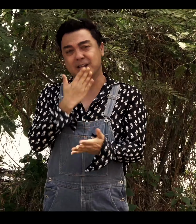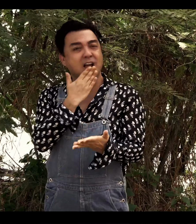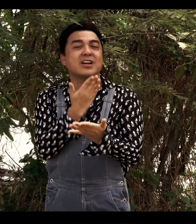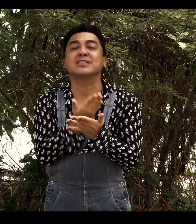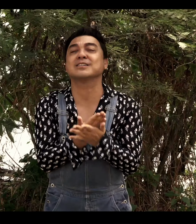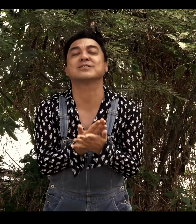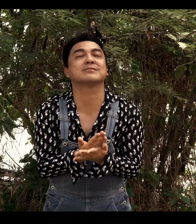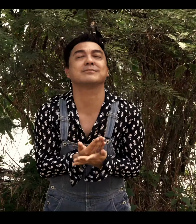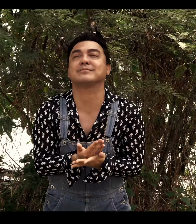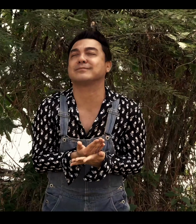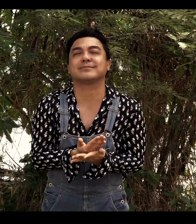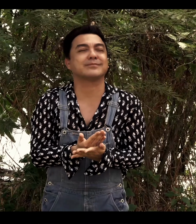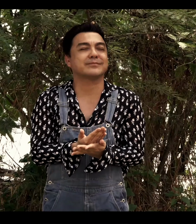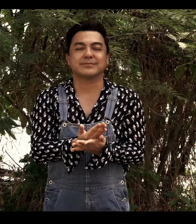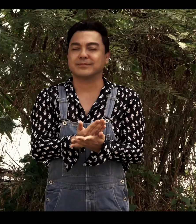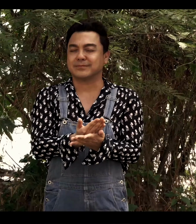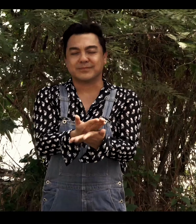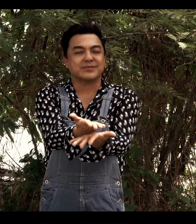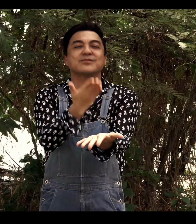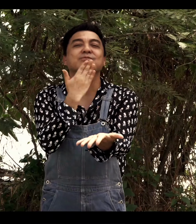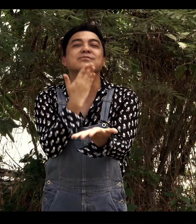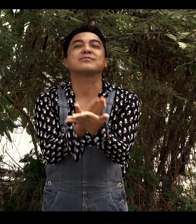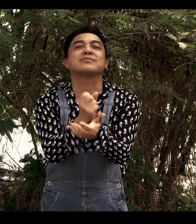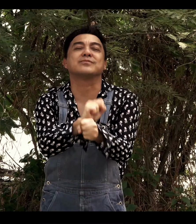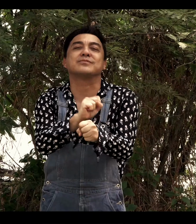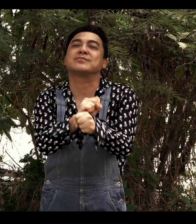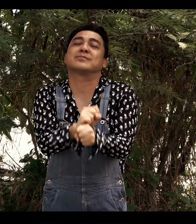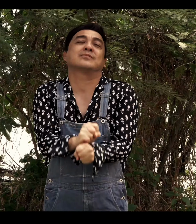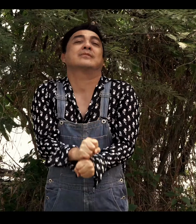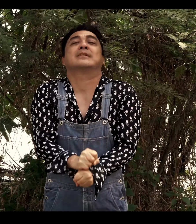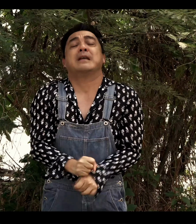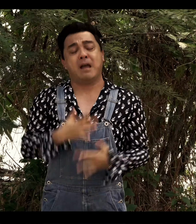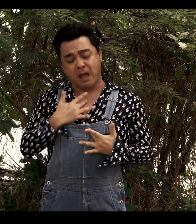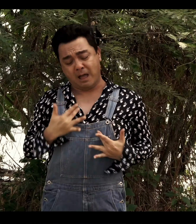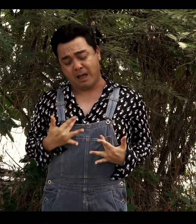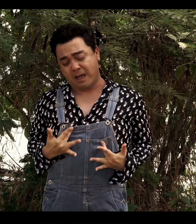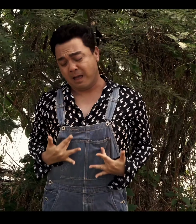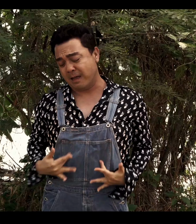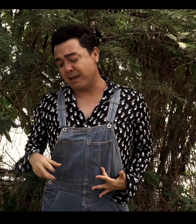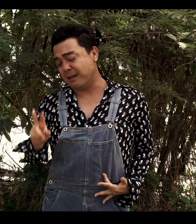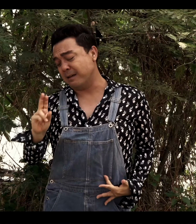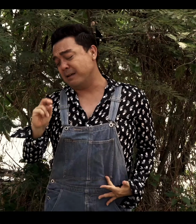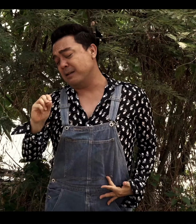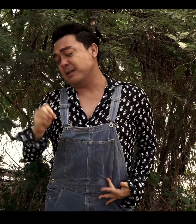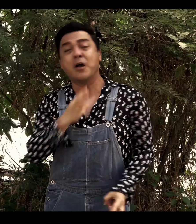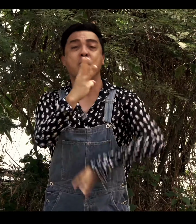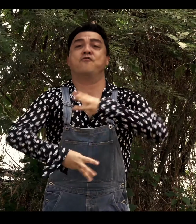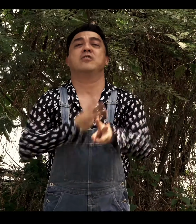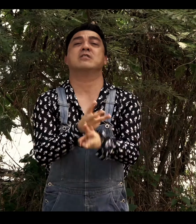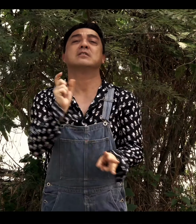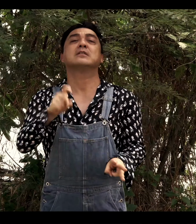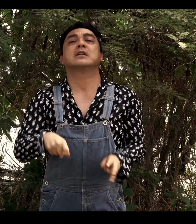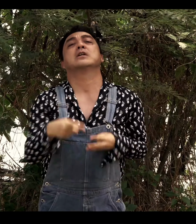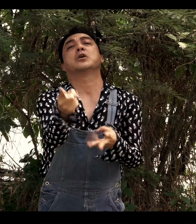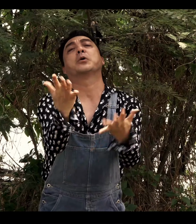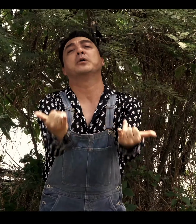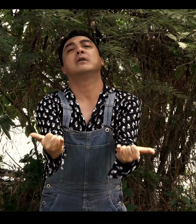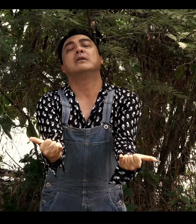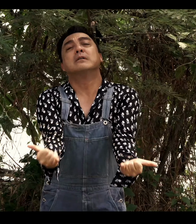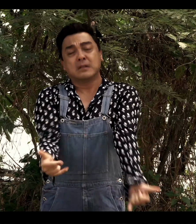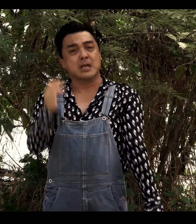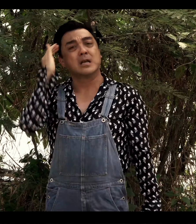good job. You're doing a good job, don't get too down. The world needs you now.